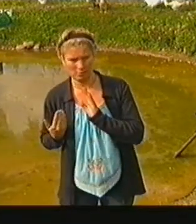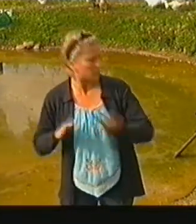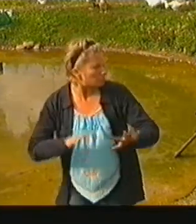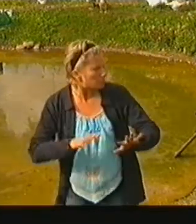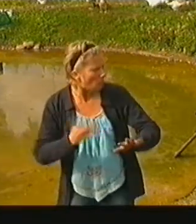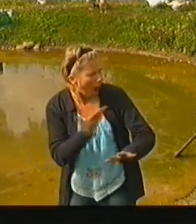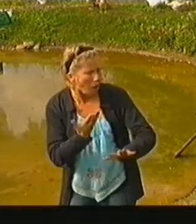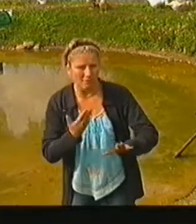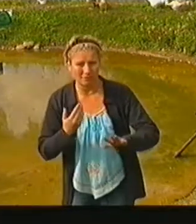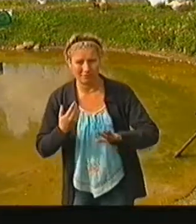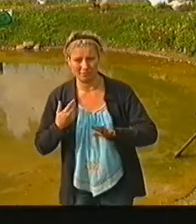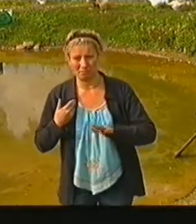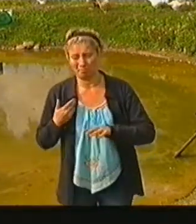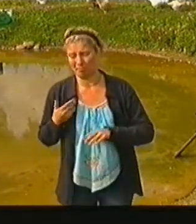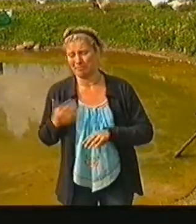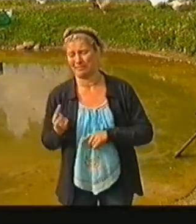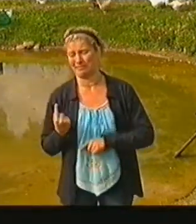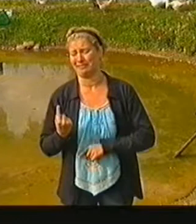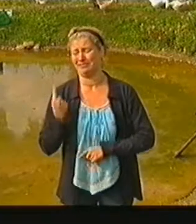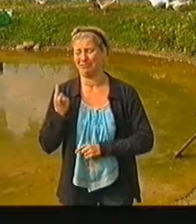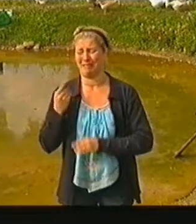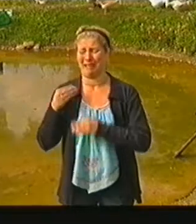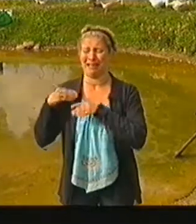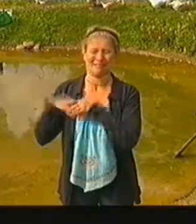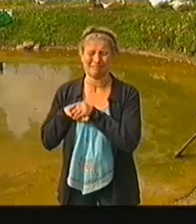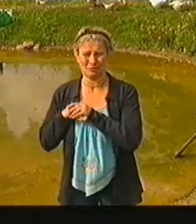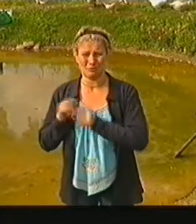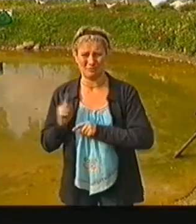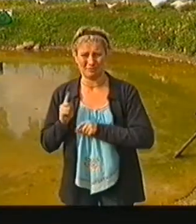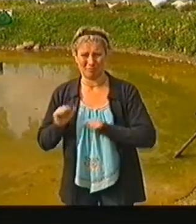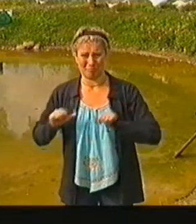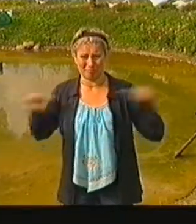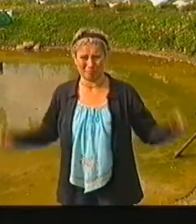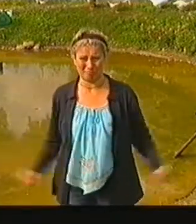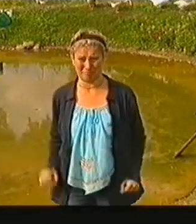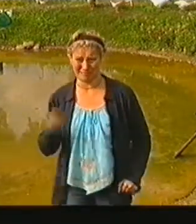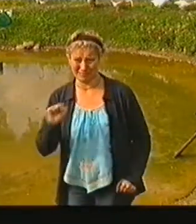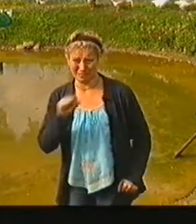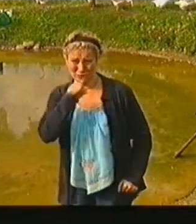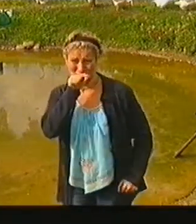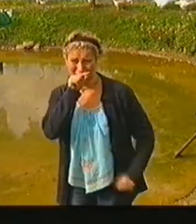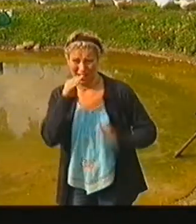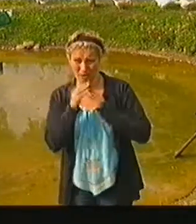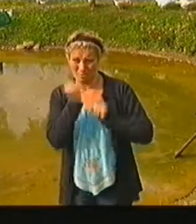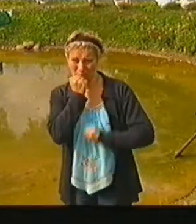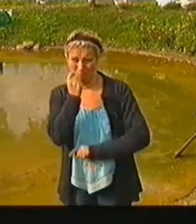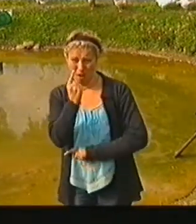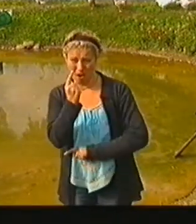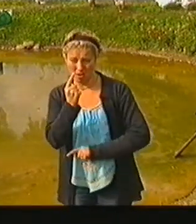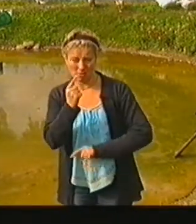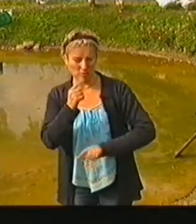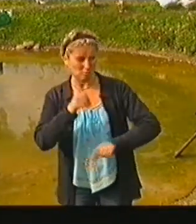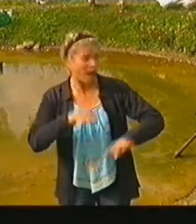we've just been?" "Where?" "Right inside Boggis's chicken house number